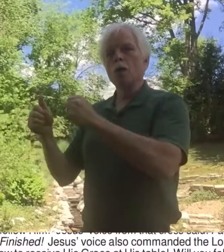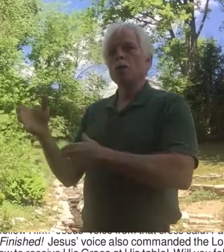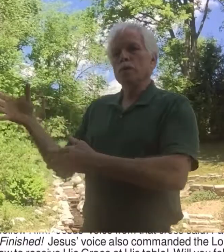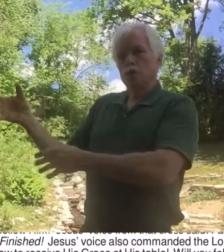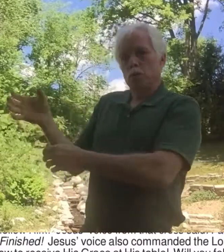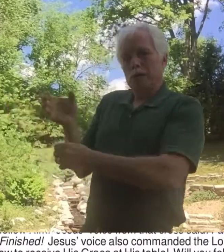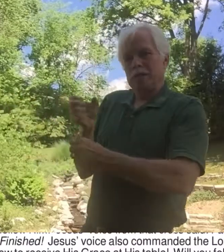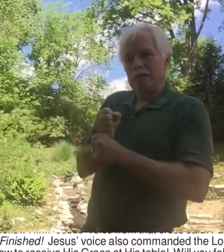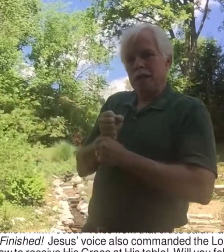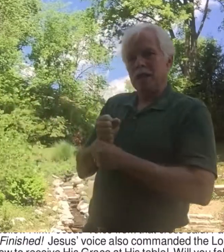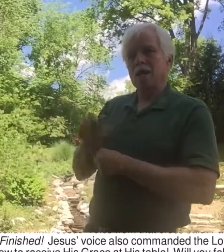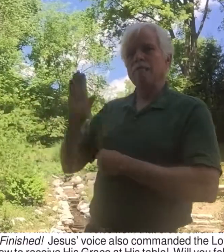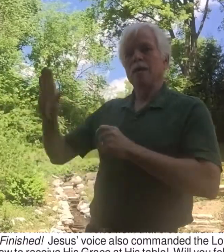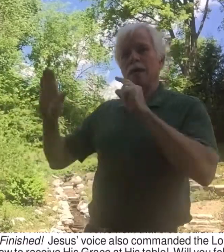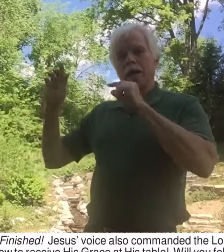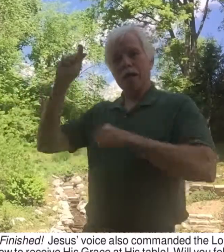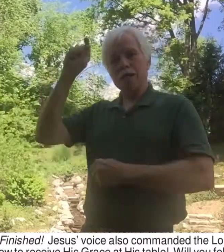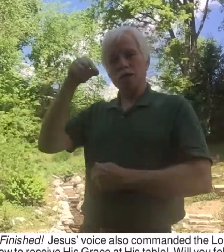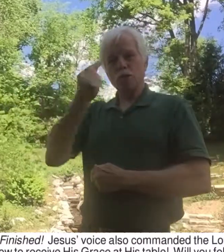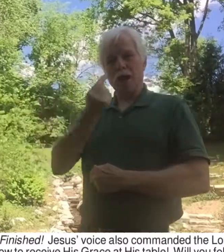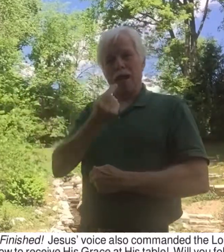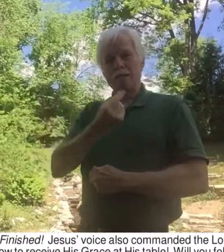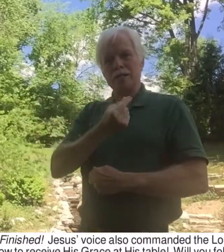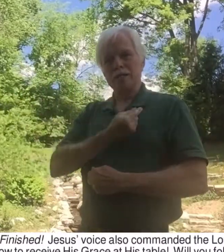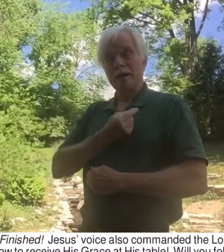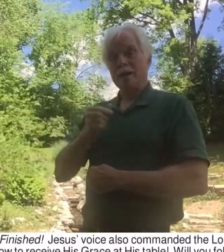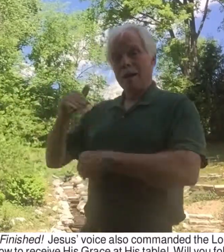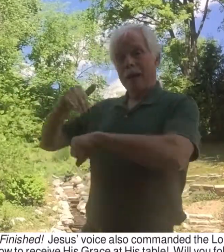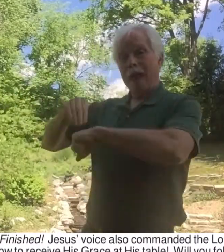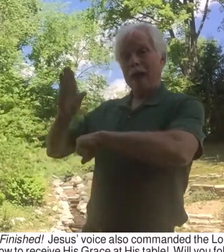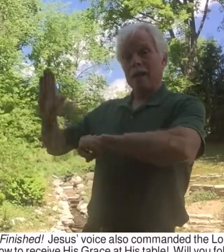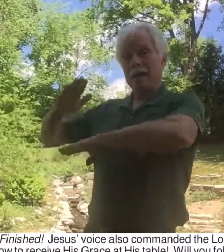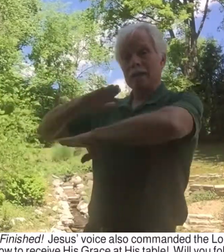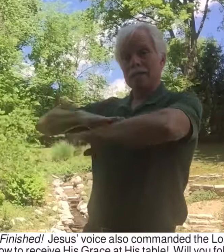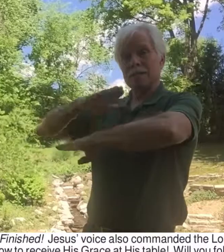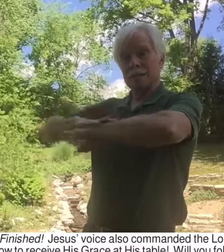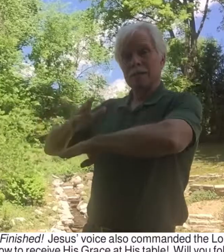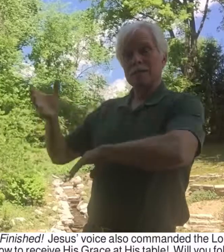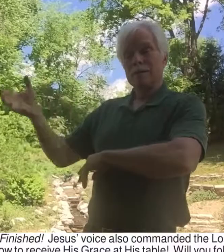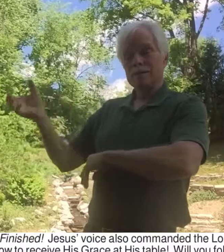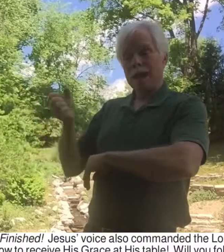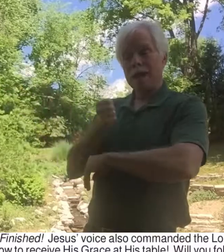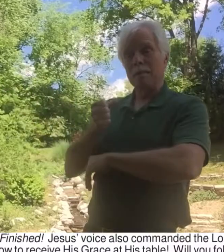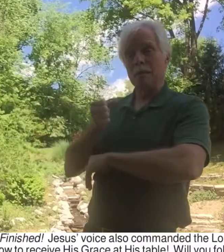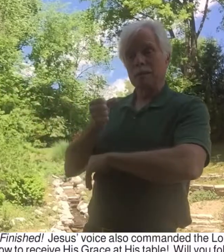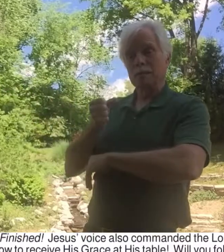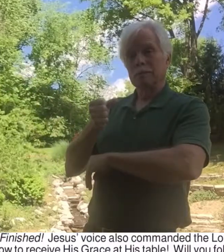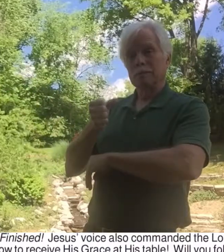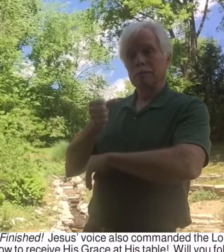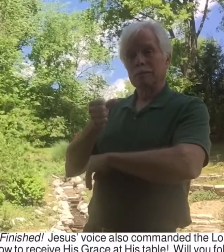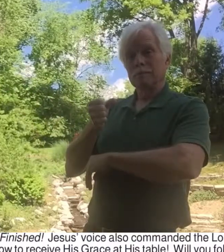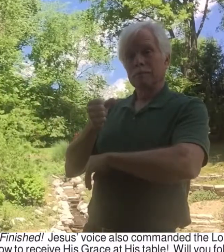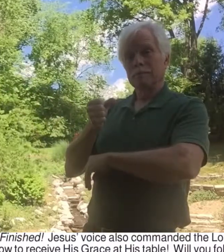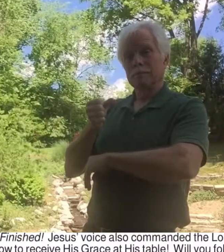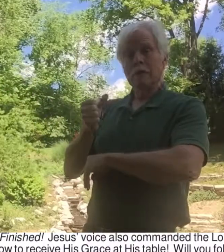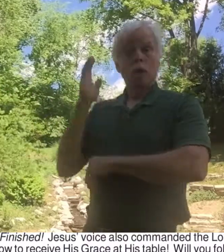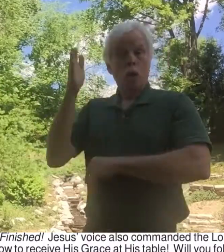follow to receive his grace at his table.